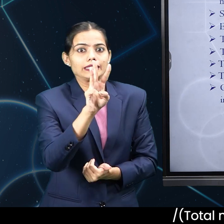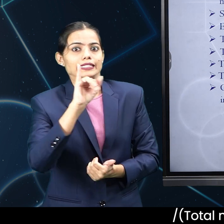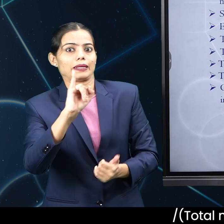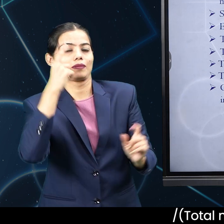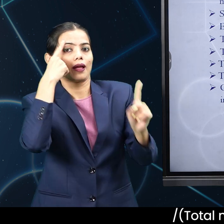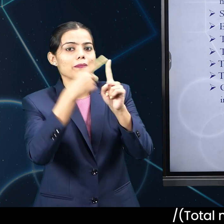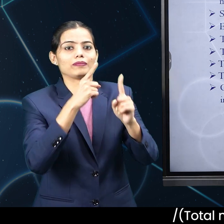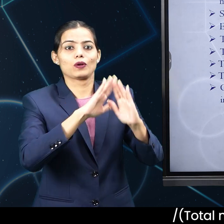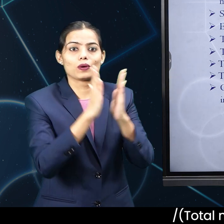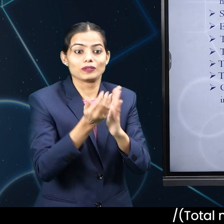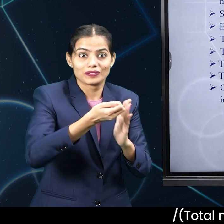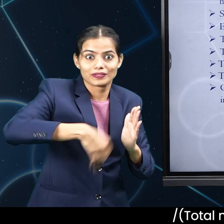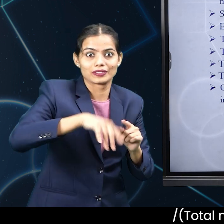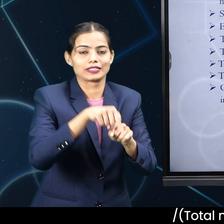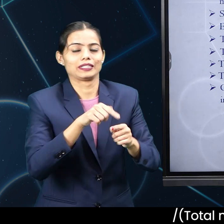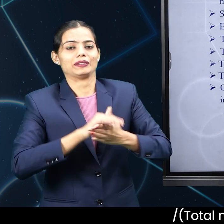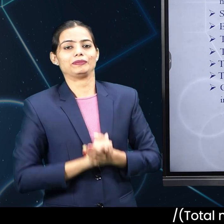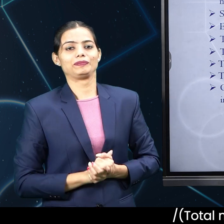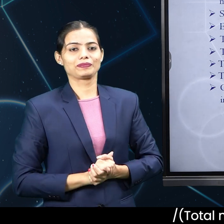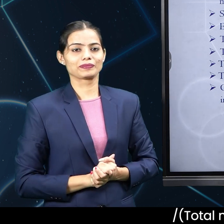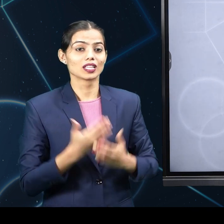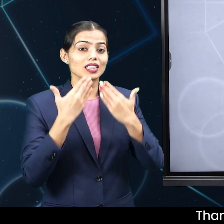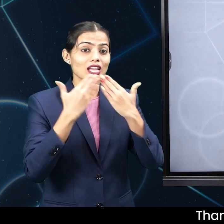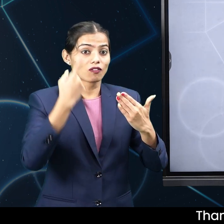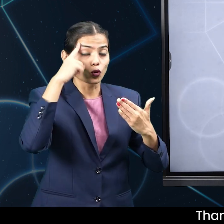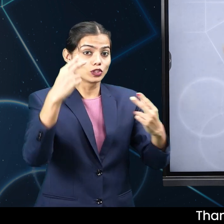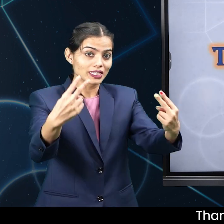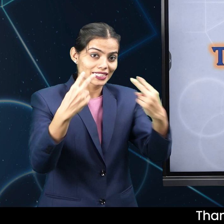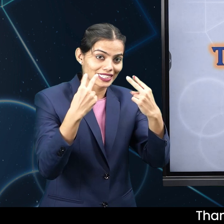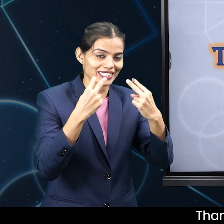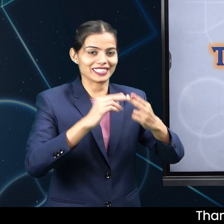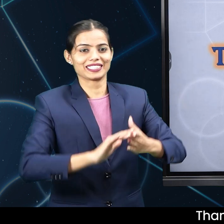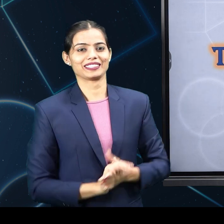outcomes. Thanks for watching this video.